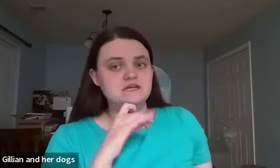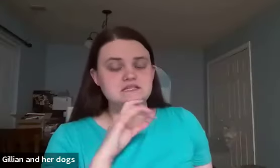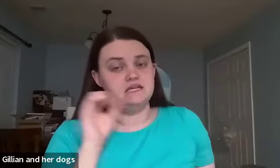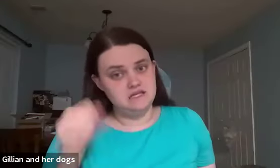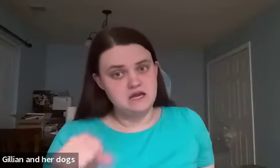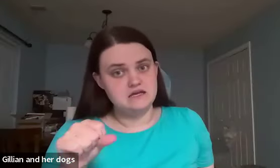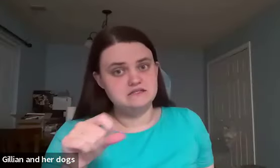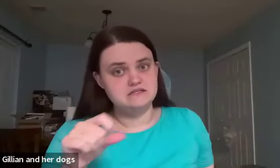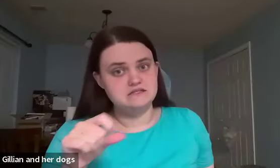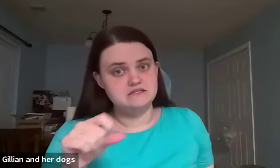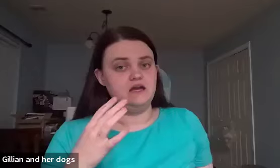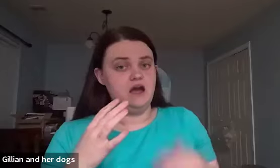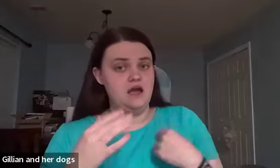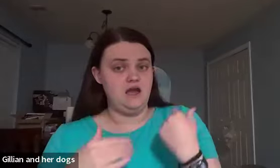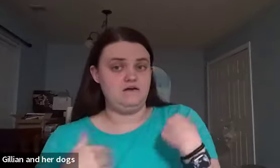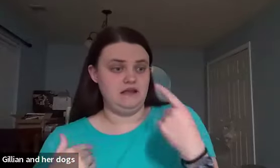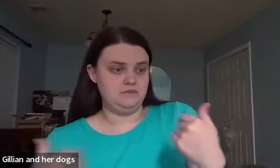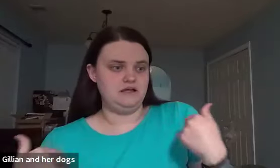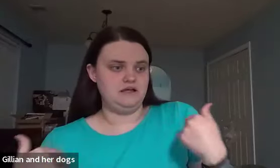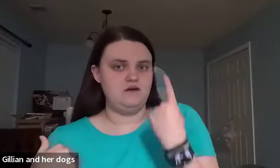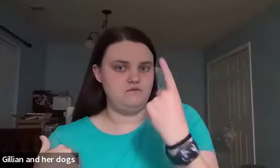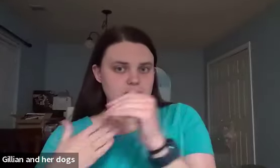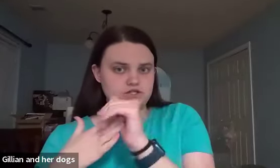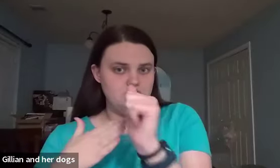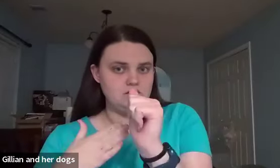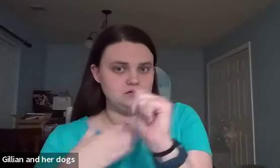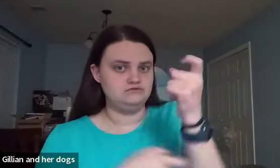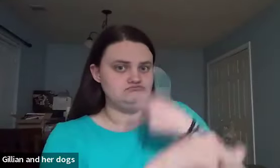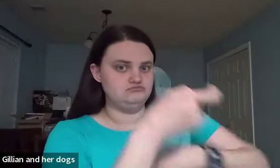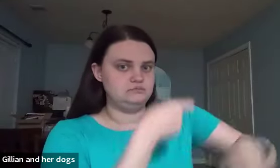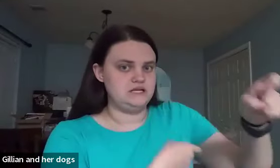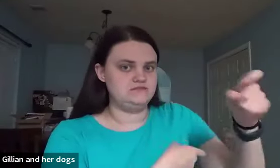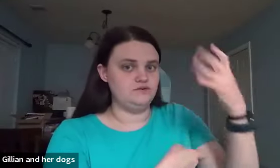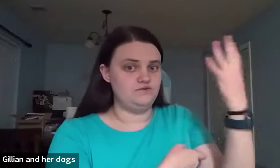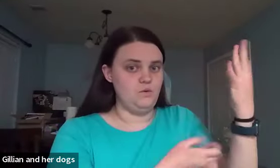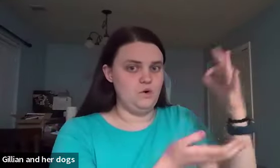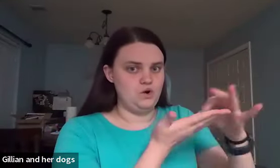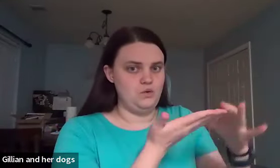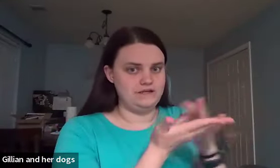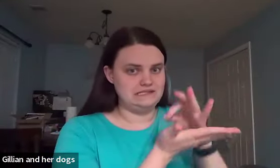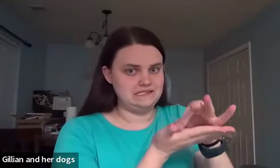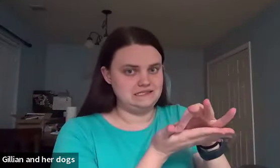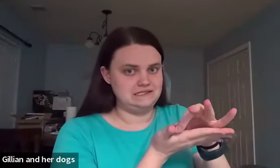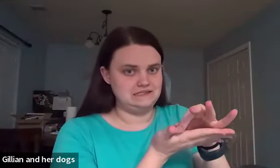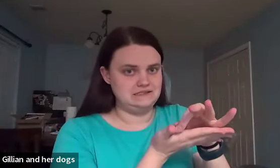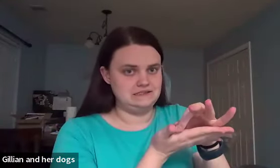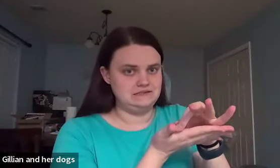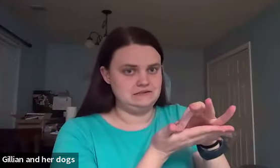if they said yes, I would say I have like I'd be like have $1 replaced for 4 coins.